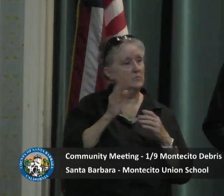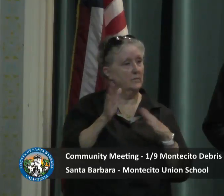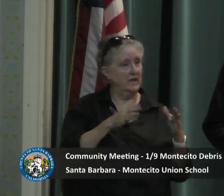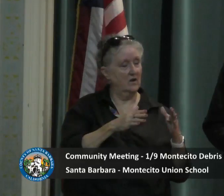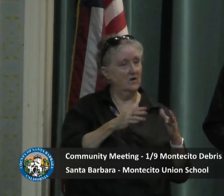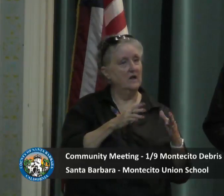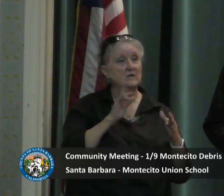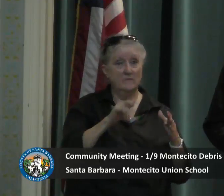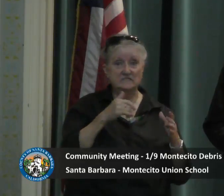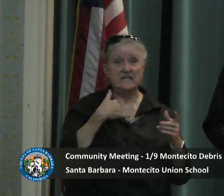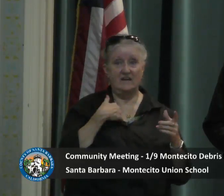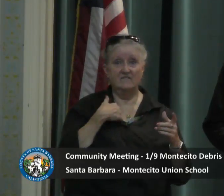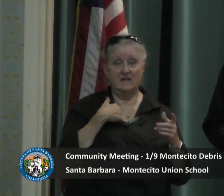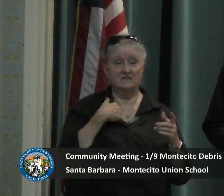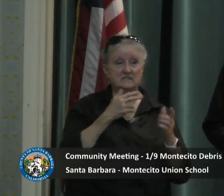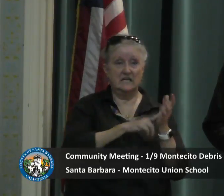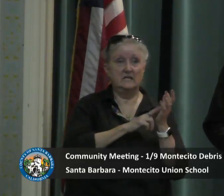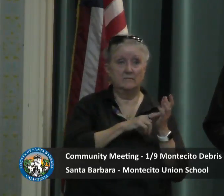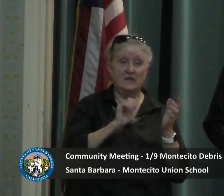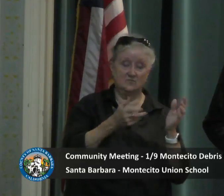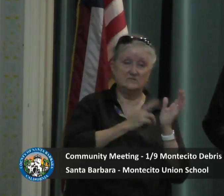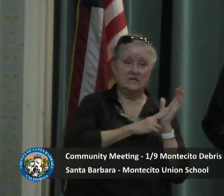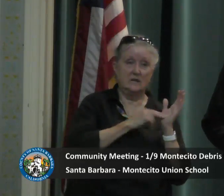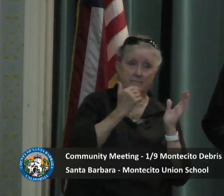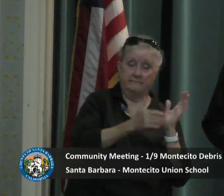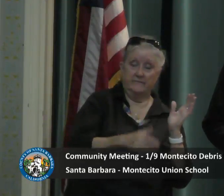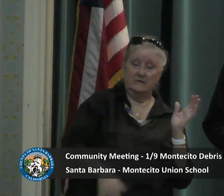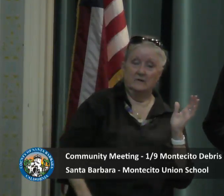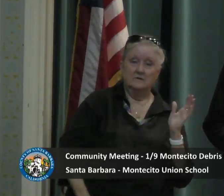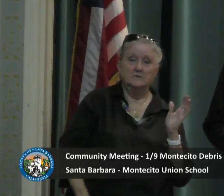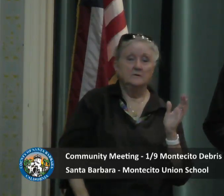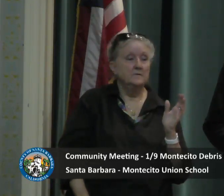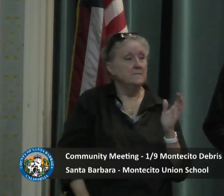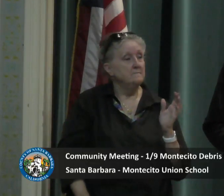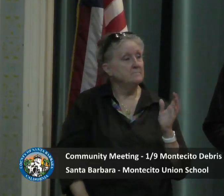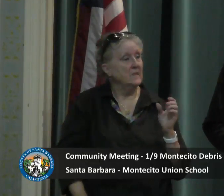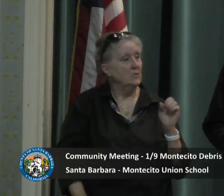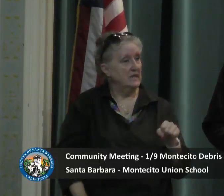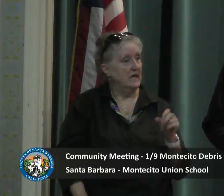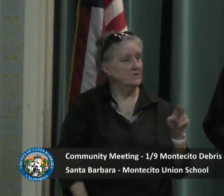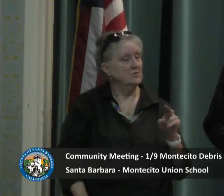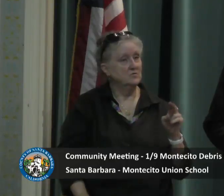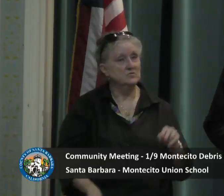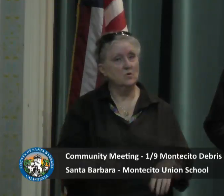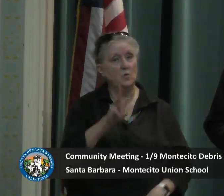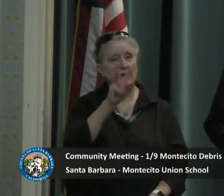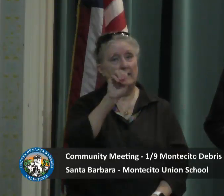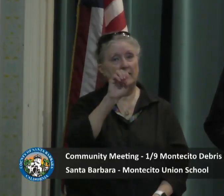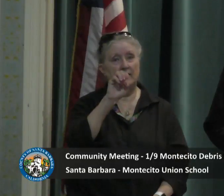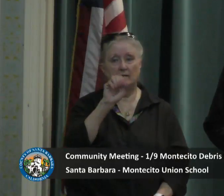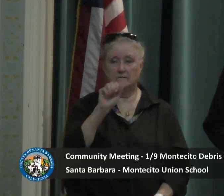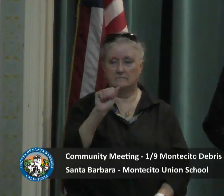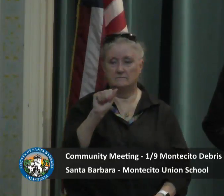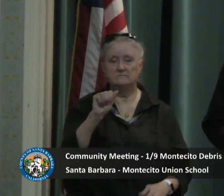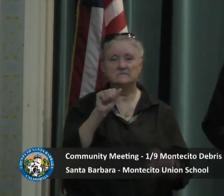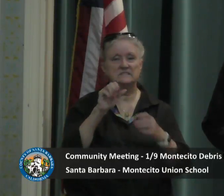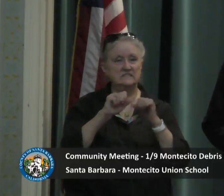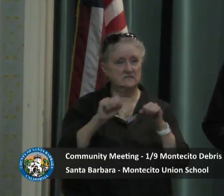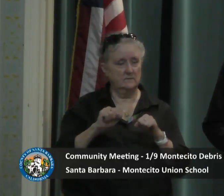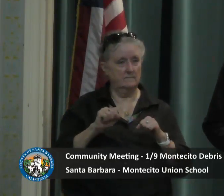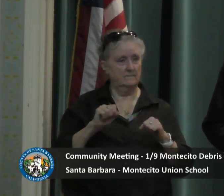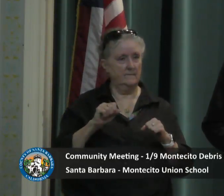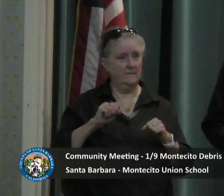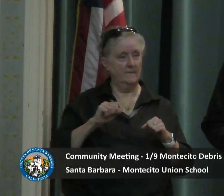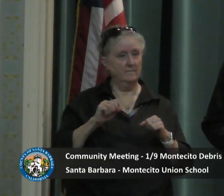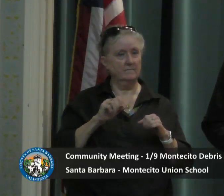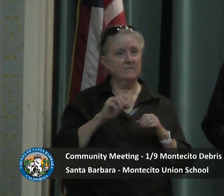you must have that sign up. You must do that sign up. We can use the WIA system even with all its faults. Many of